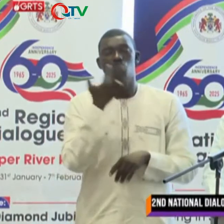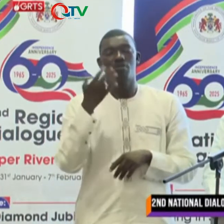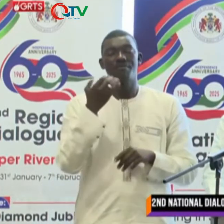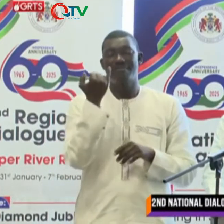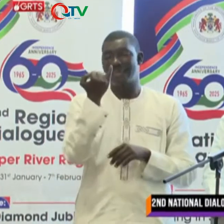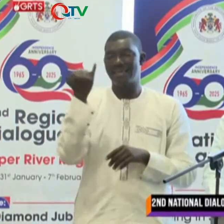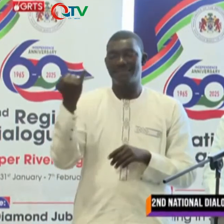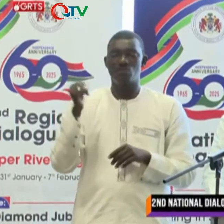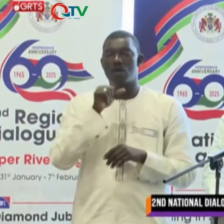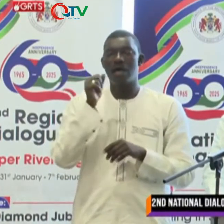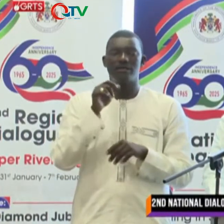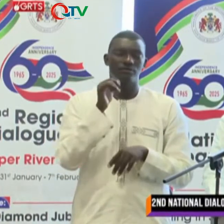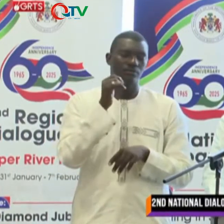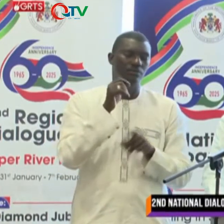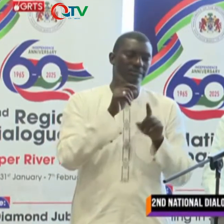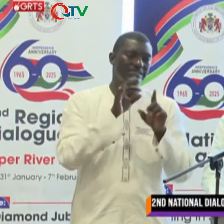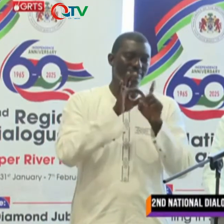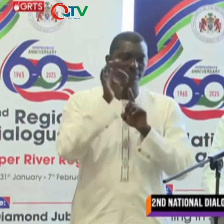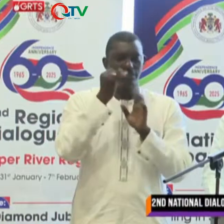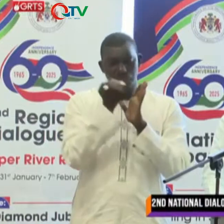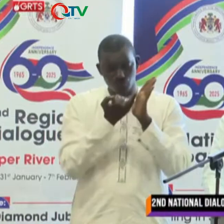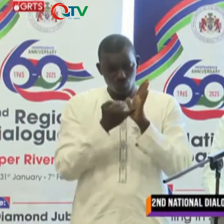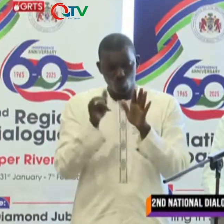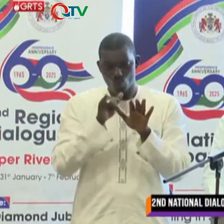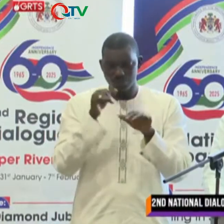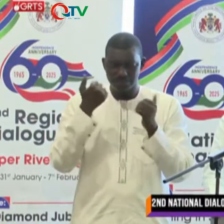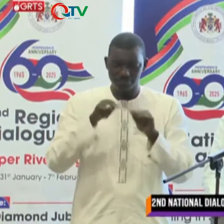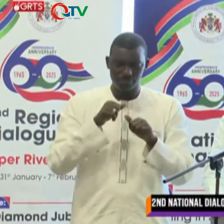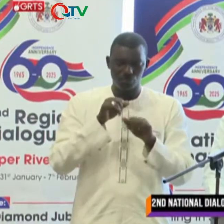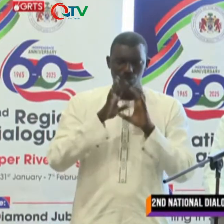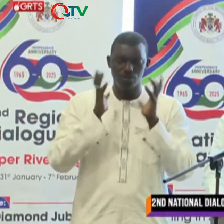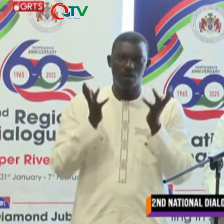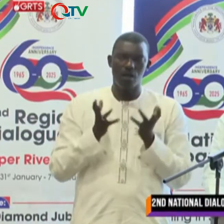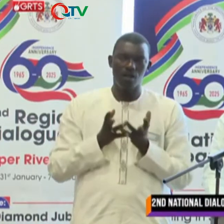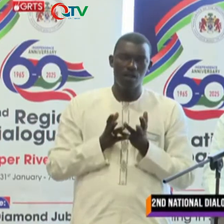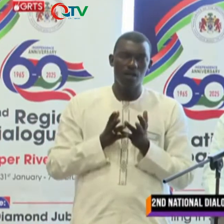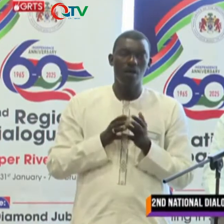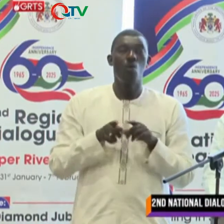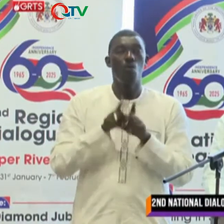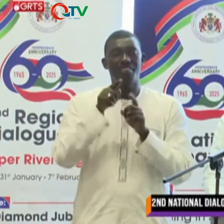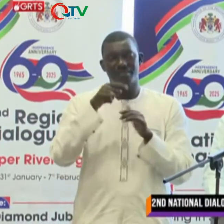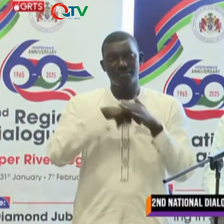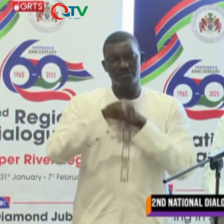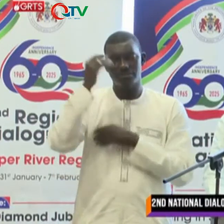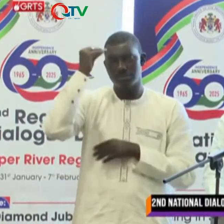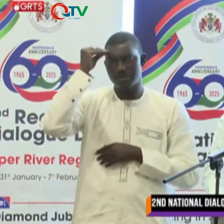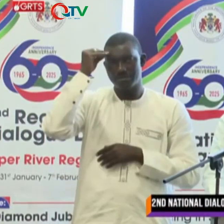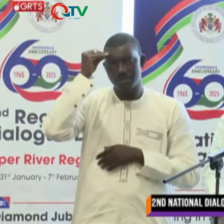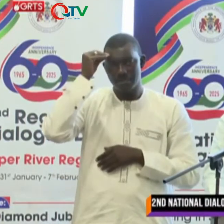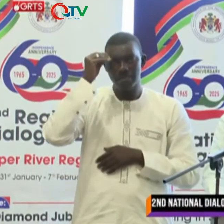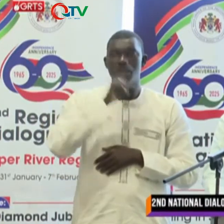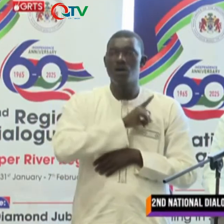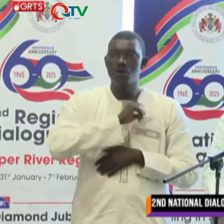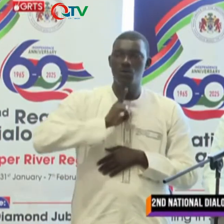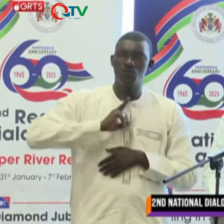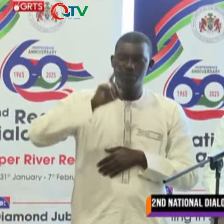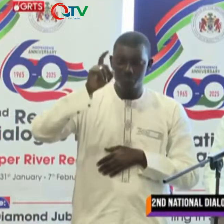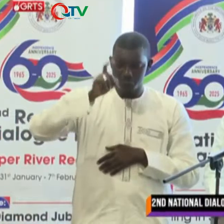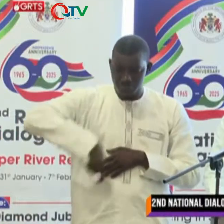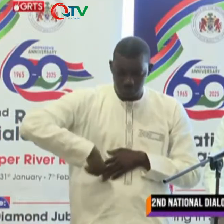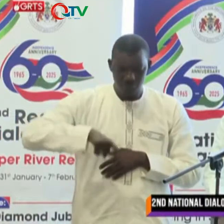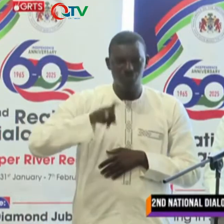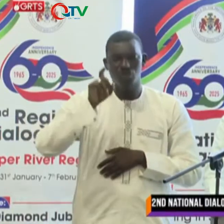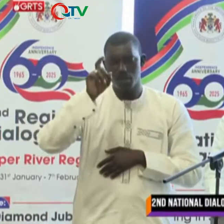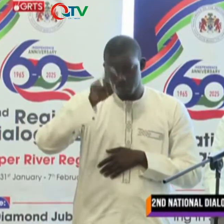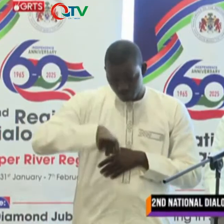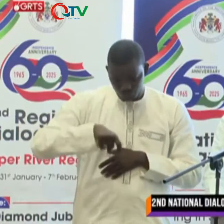and the particular issues that constitute the whole. With this in mind, we must prioritize the